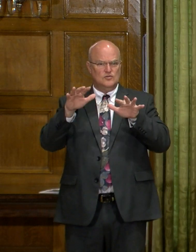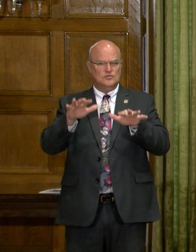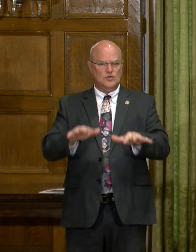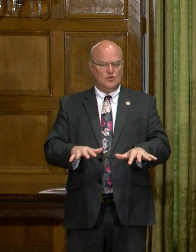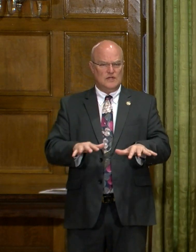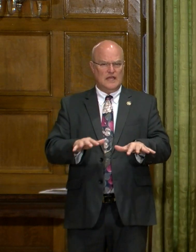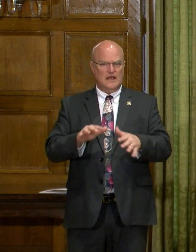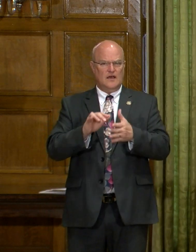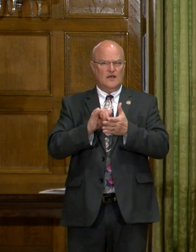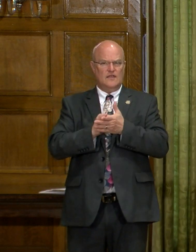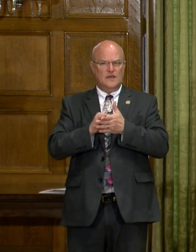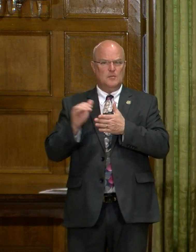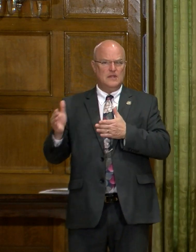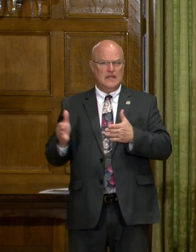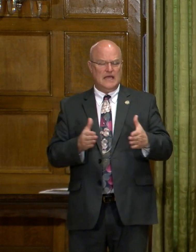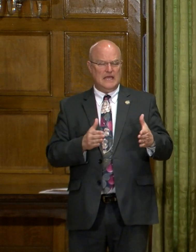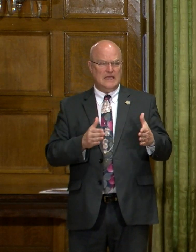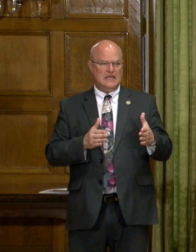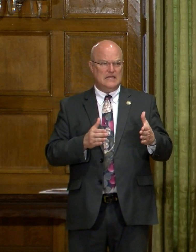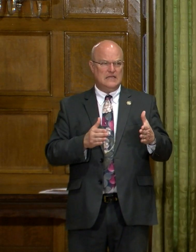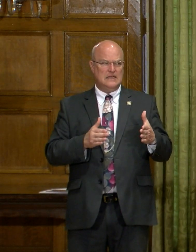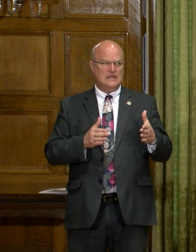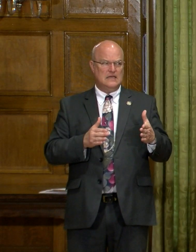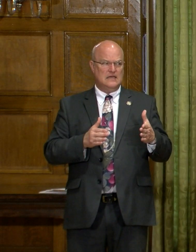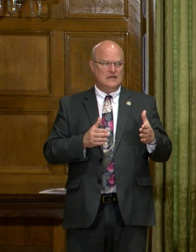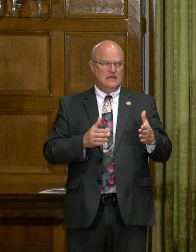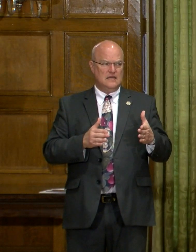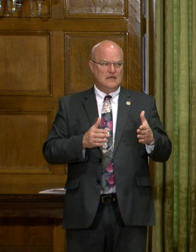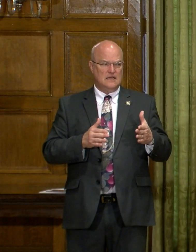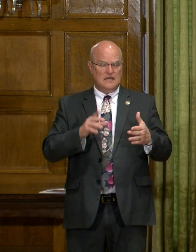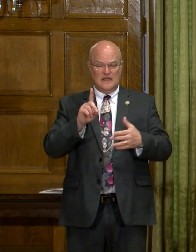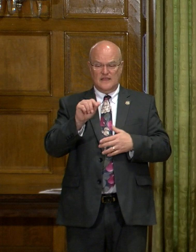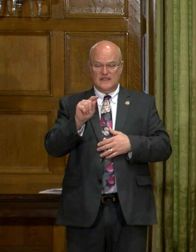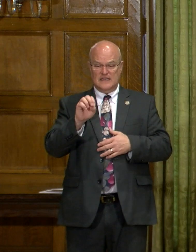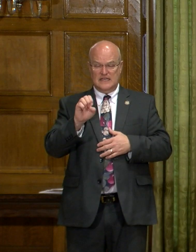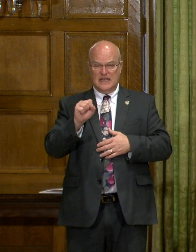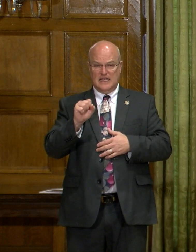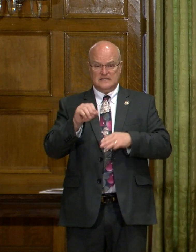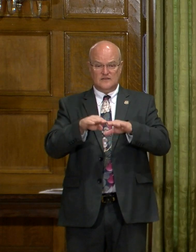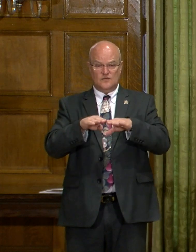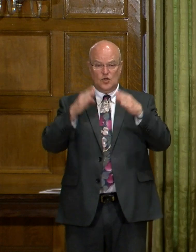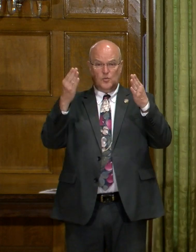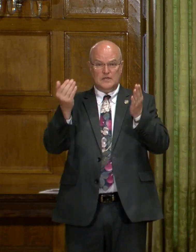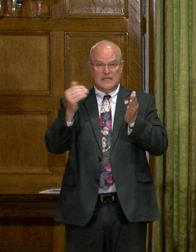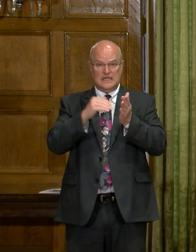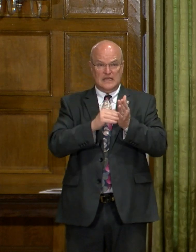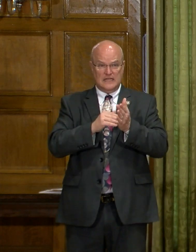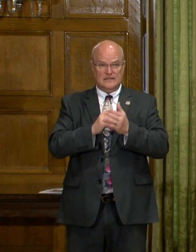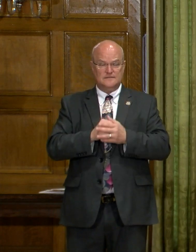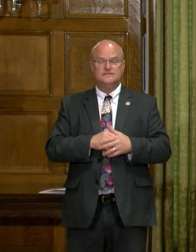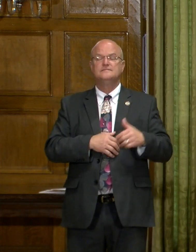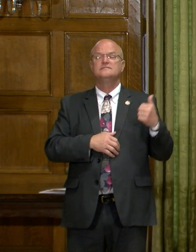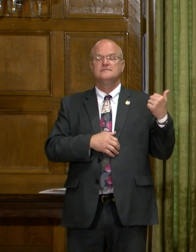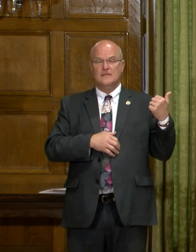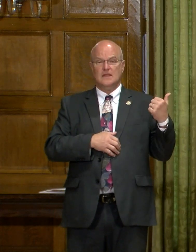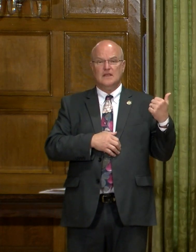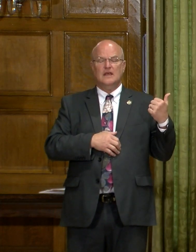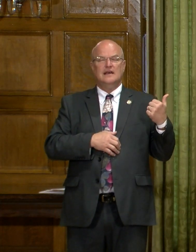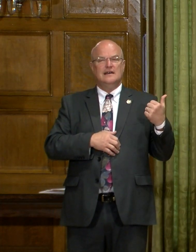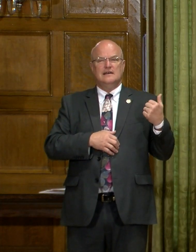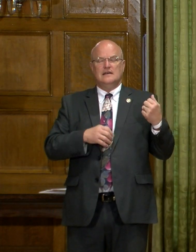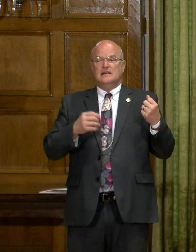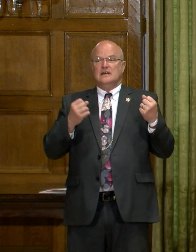down your plan to the dates that you had in terms of reopening? Or? There's a lot